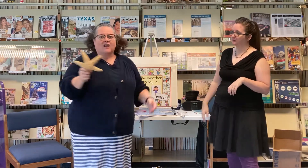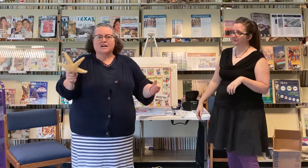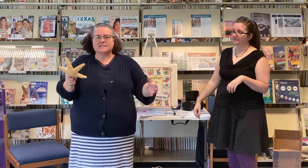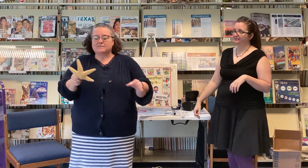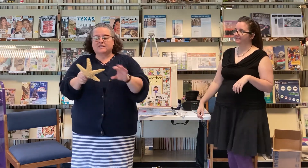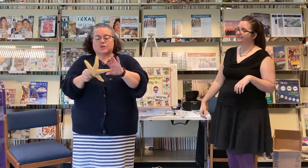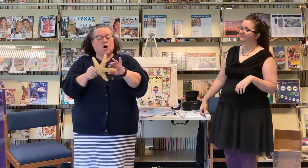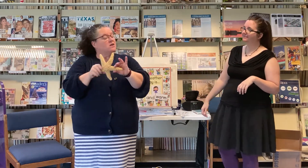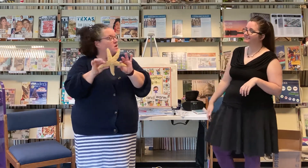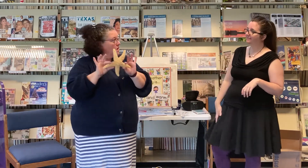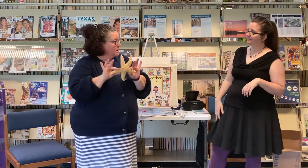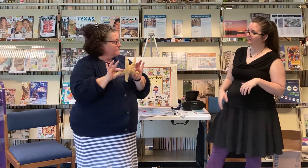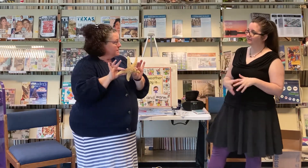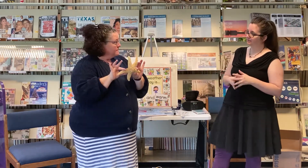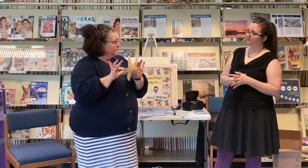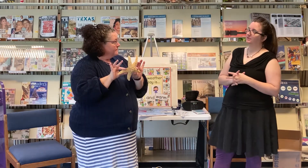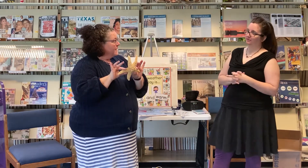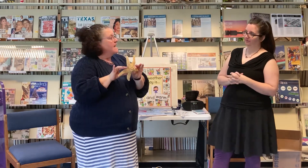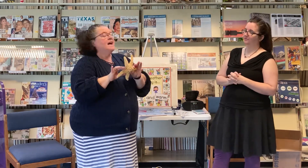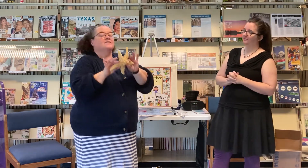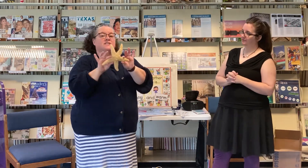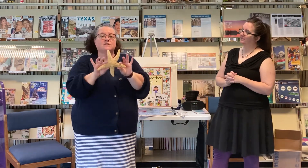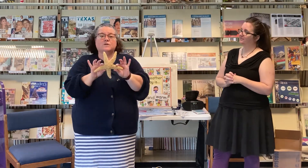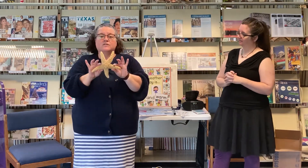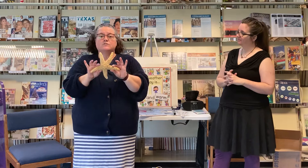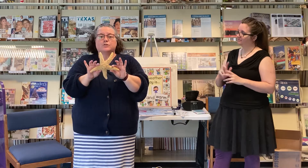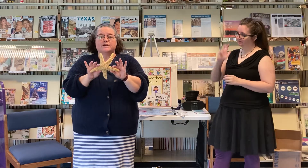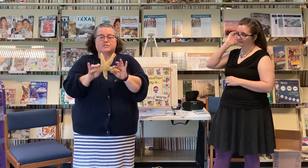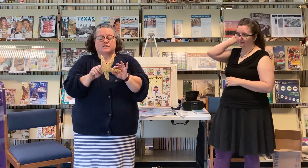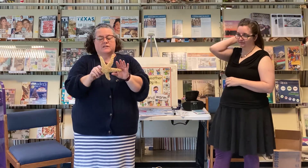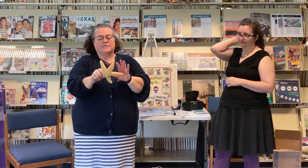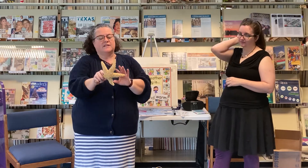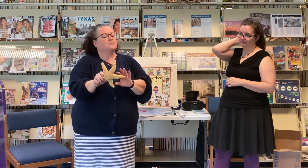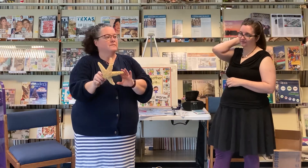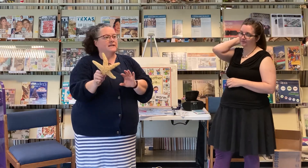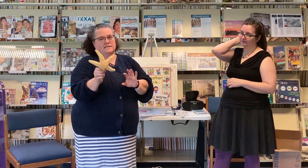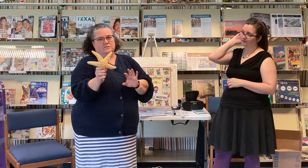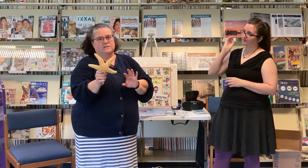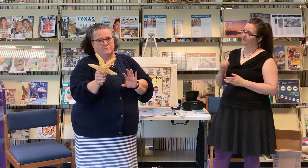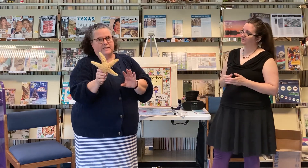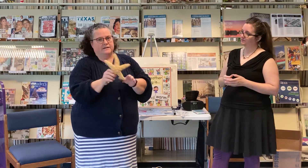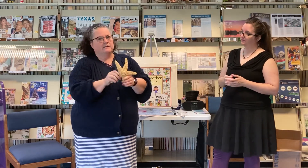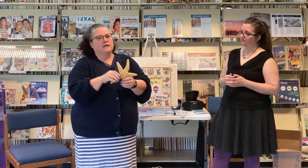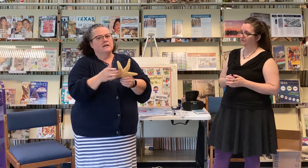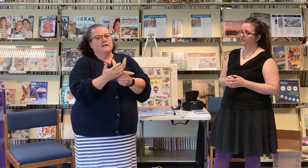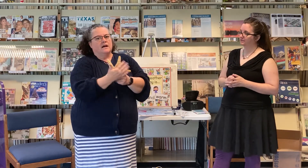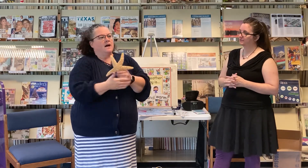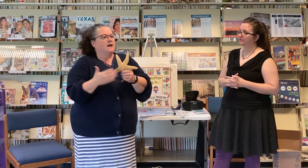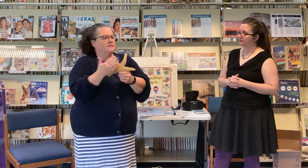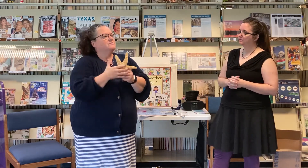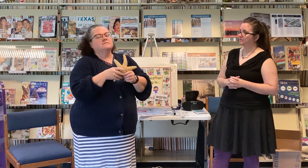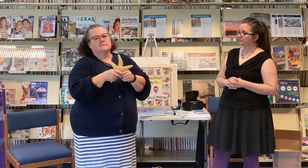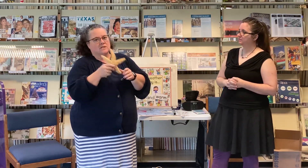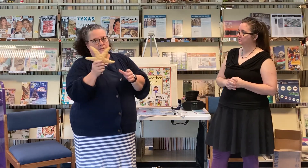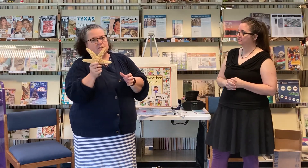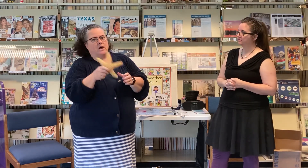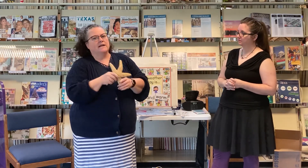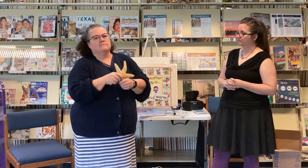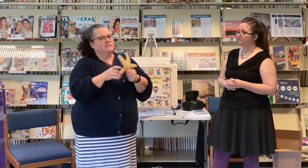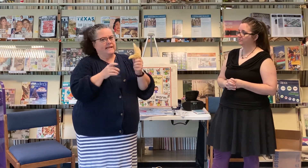weird. Awesome? And they're called arms. Okay. And this is one of those creatures, not this one, because this one's been yeah. Loved a lot. Mm-hmm. He hasn't